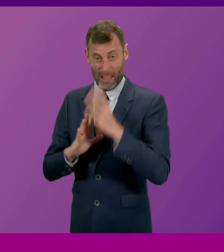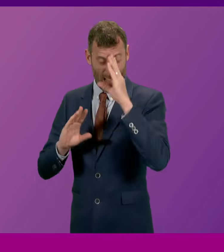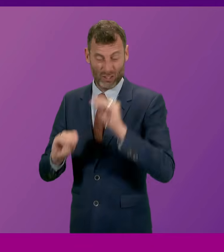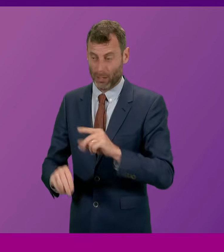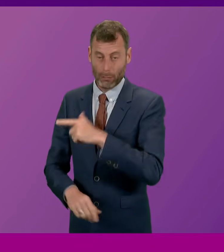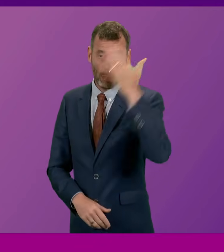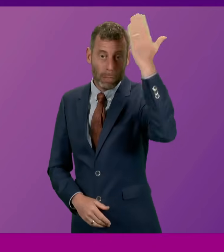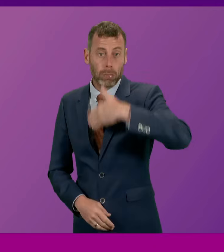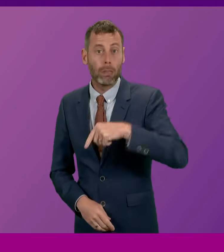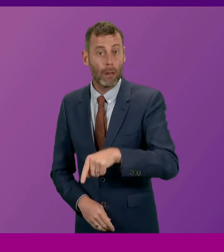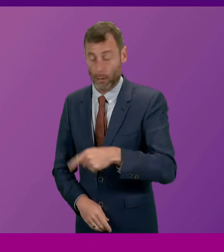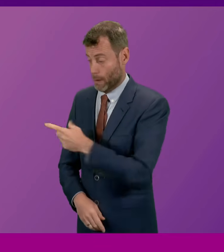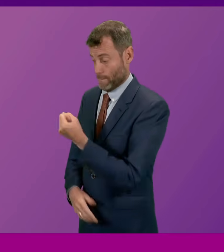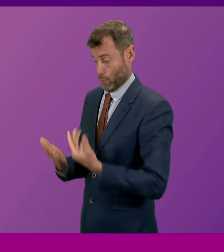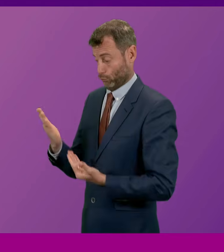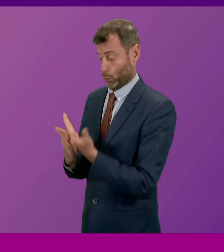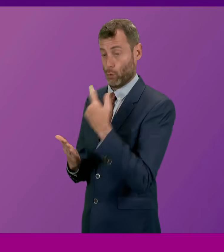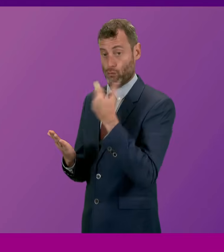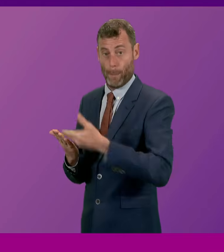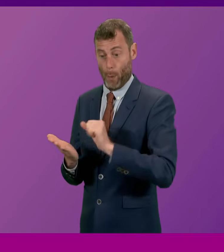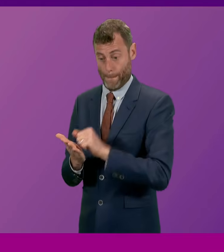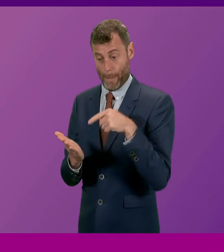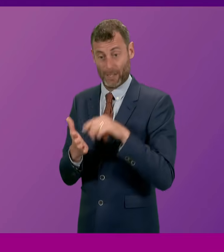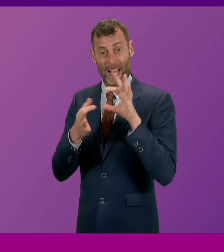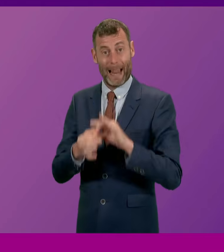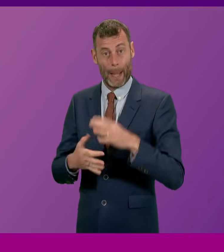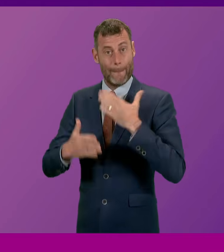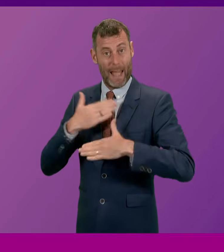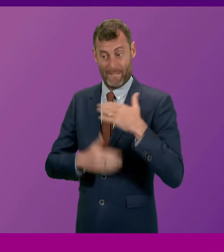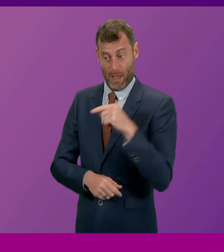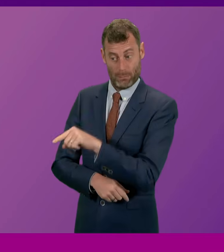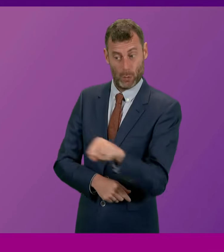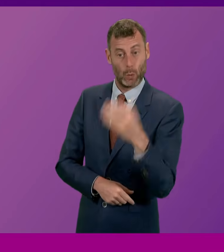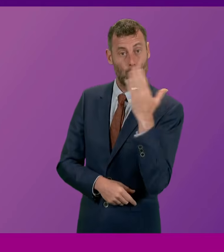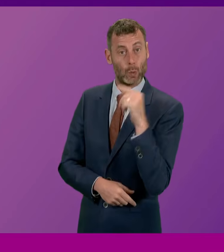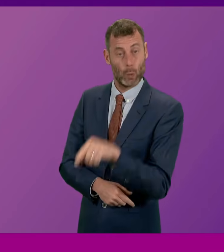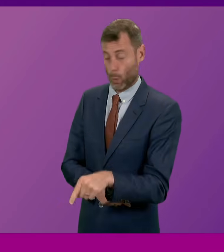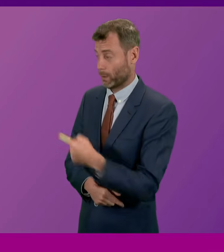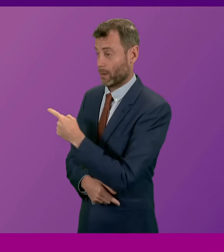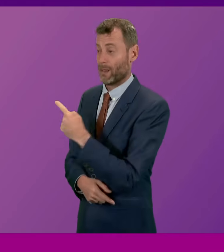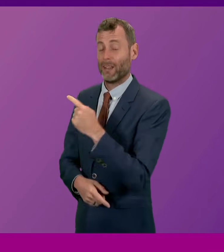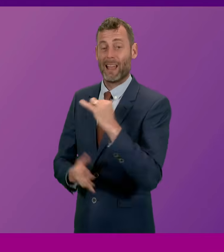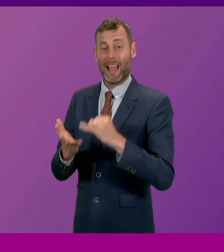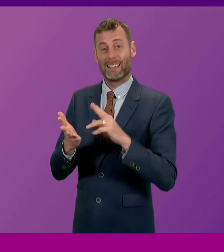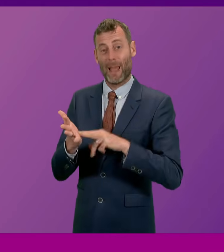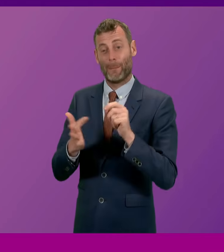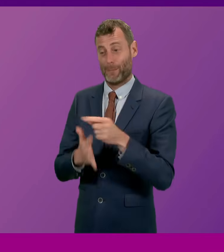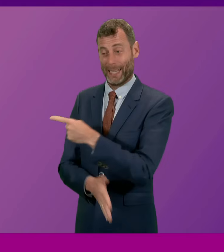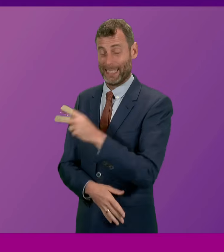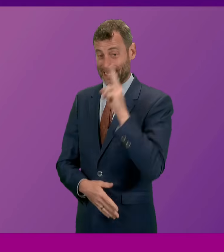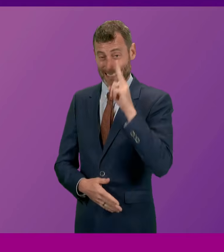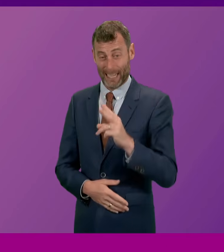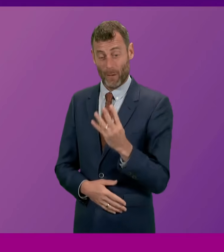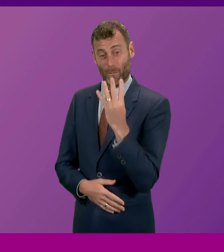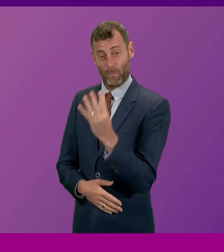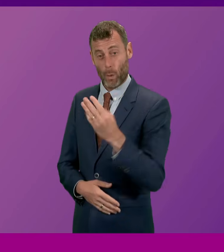behaviour in schools. And really, it's exactly what you might expect from this ineffective government. 49 pages